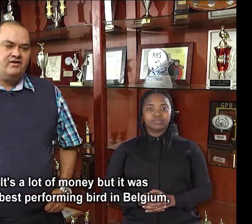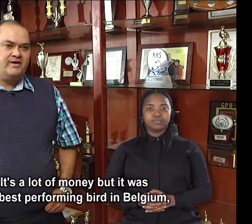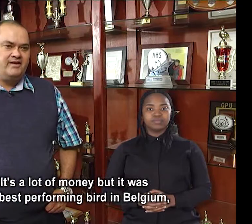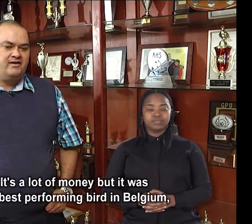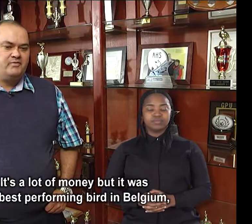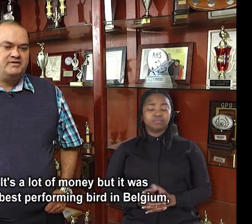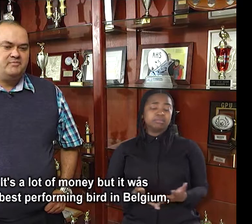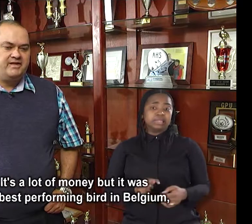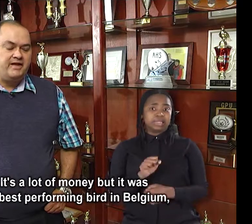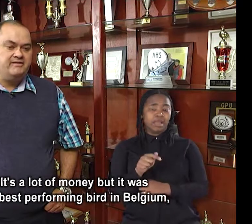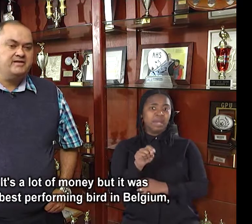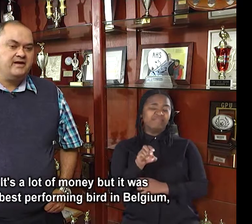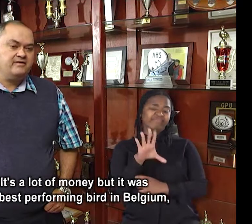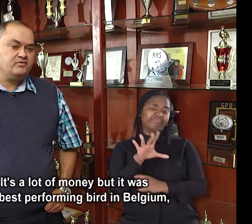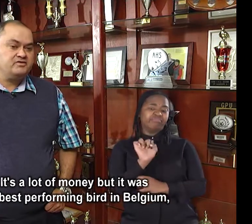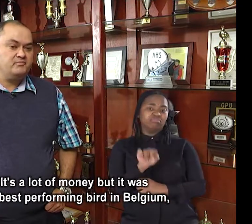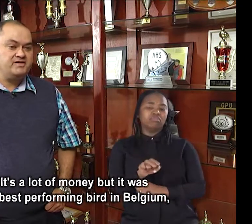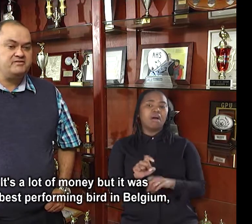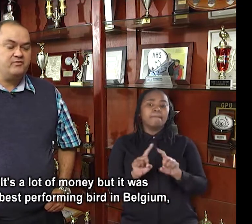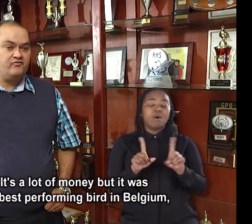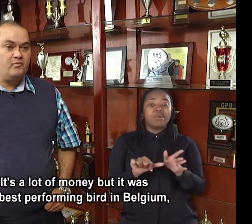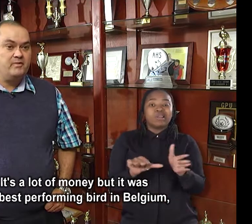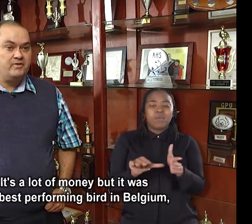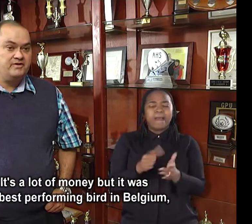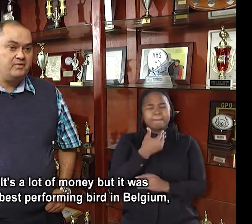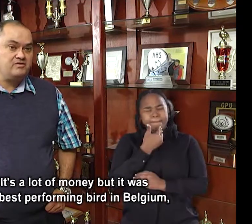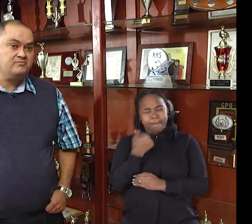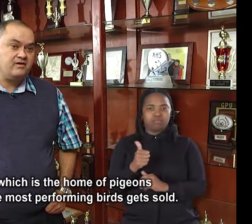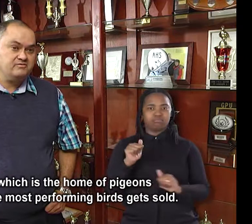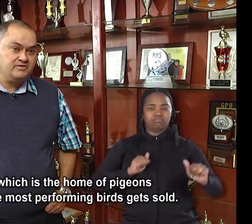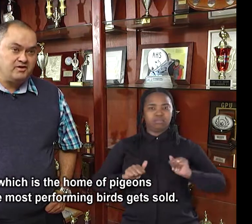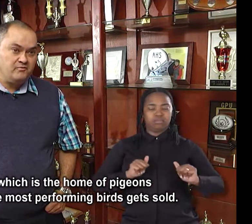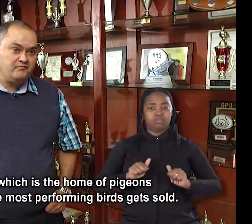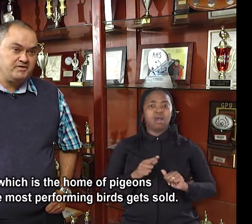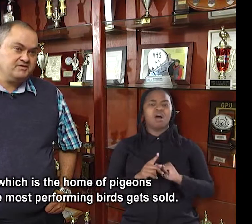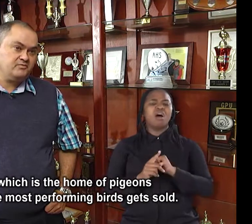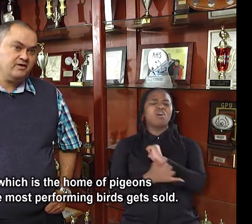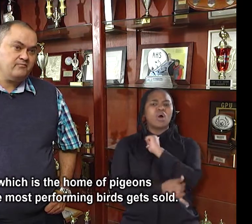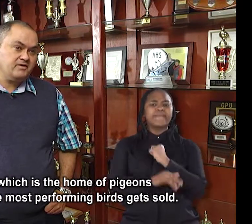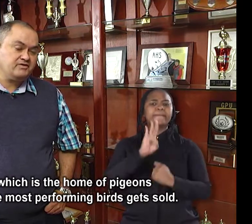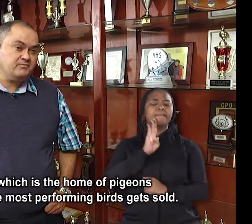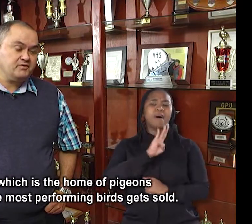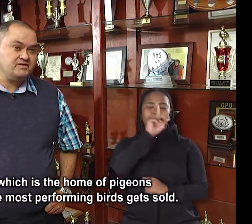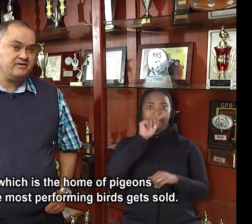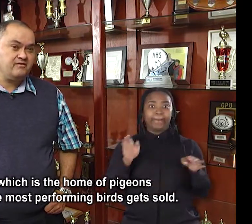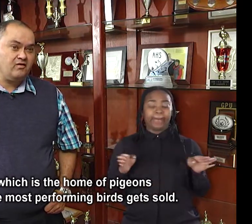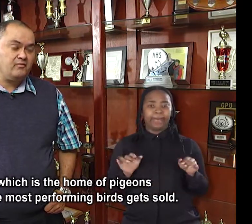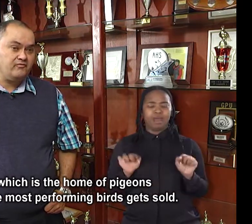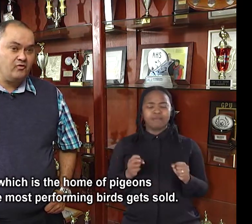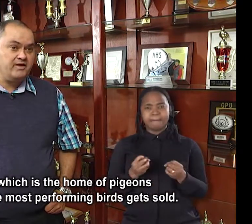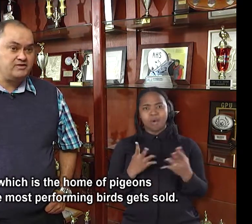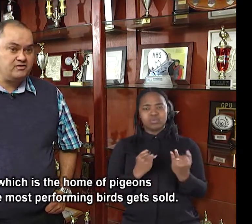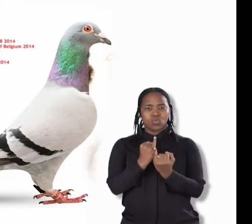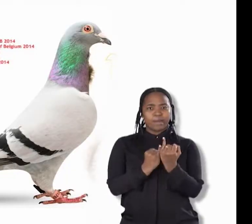Yeah, it's a lot of money, you know, but at the end of the day, it was the best performing bird in Belgium. Belgium is the home of pigeons, where most of the birds that